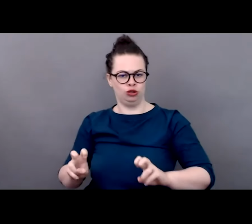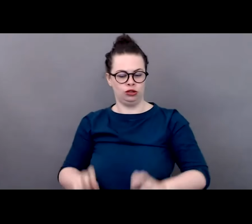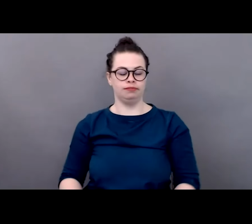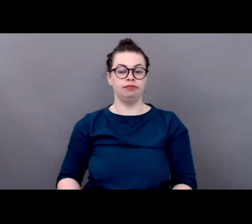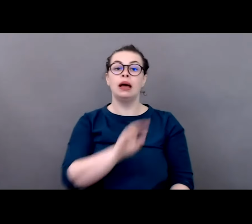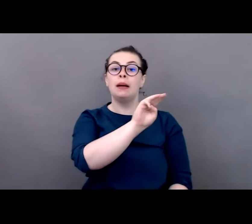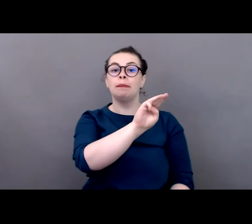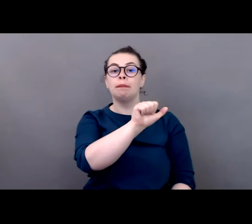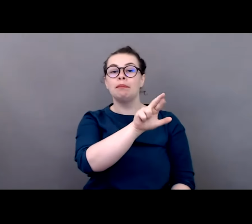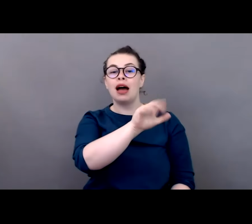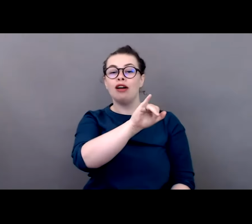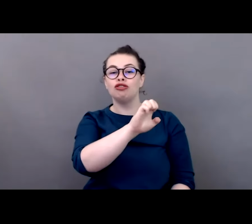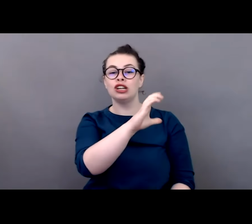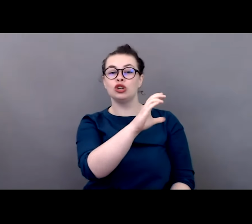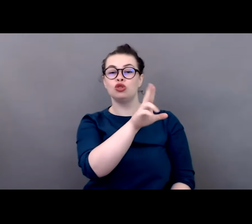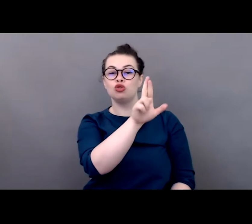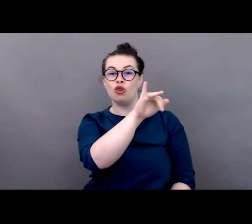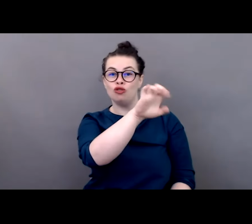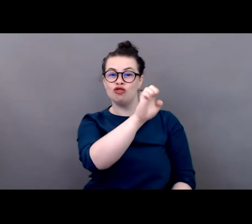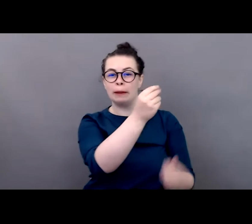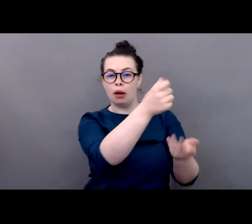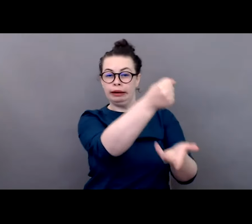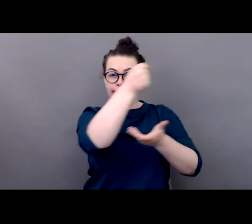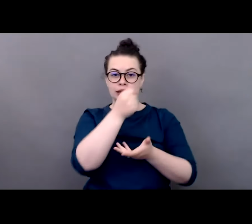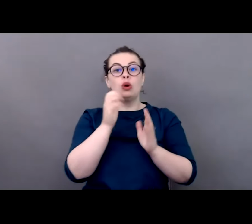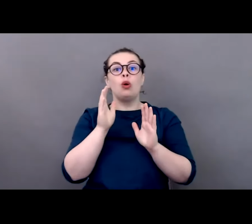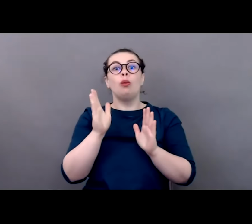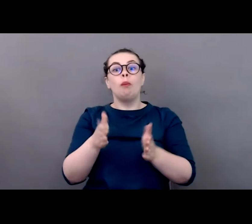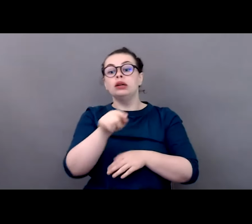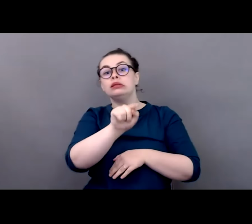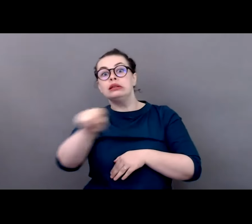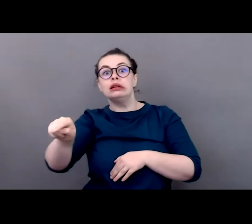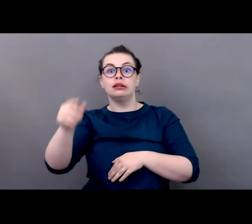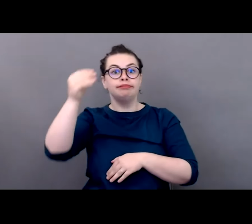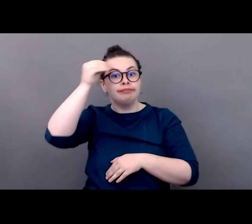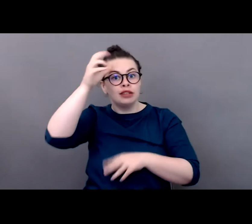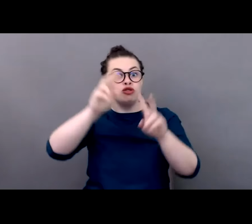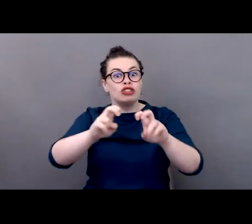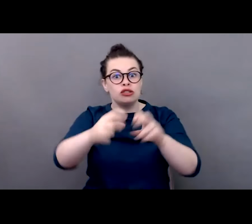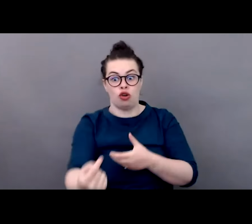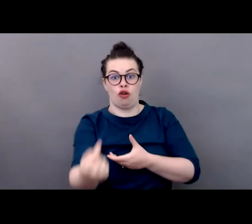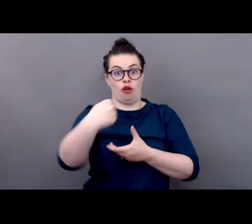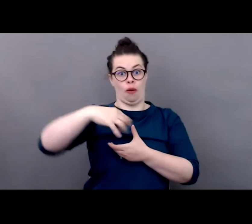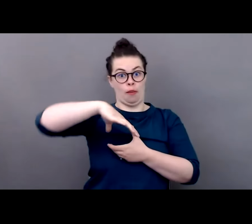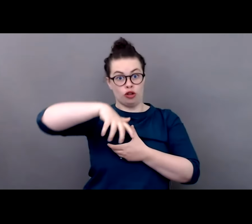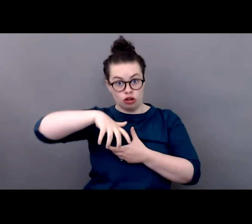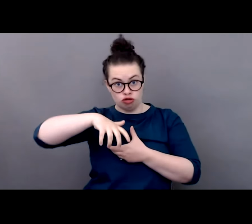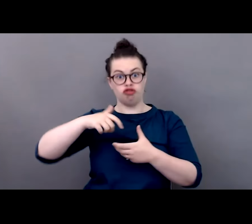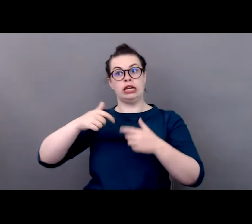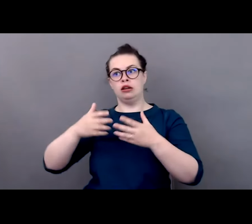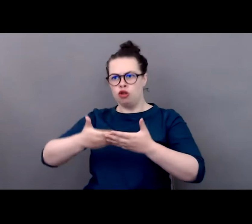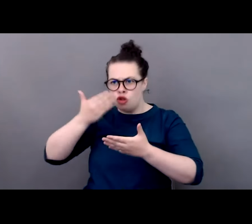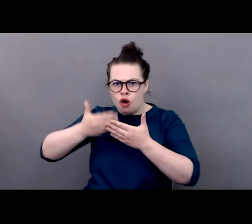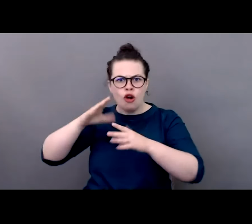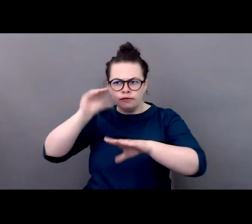different country to take up their position, and they take the skills and knowledge that they gain from the project back to their own countries after